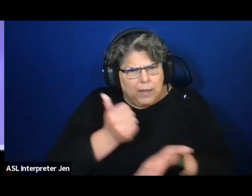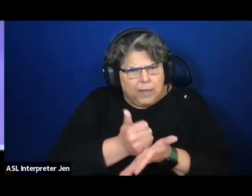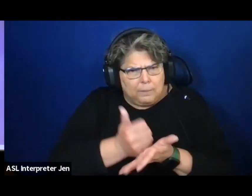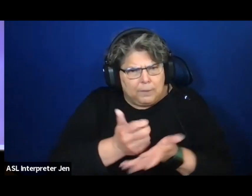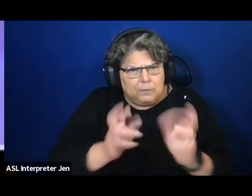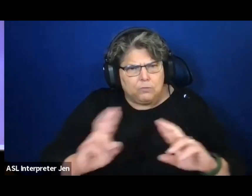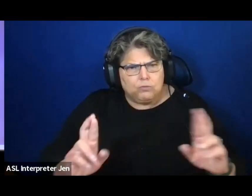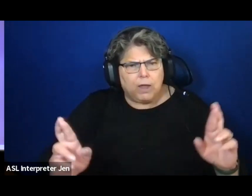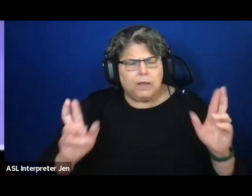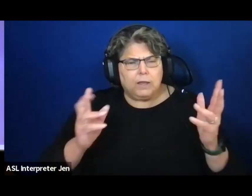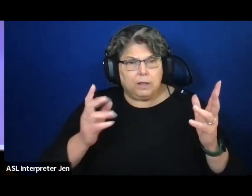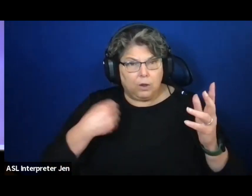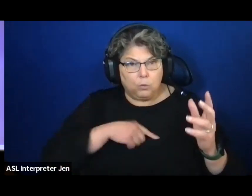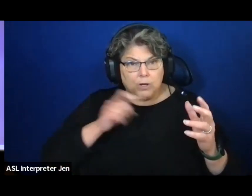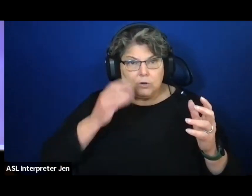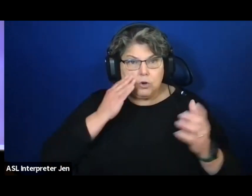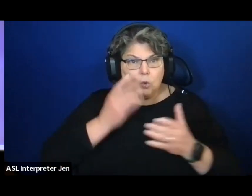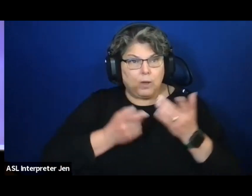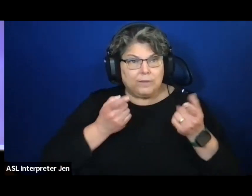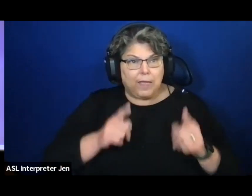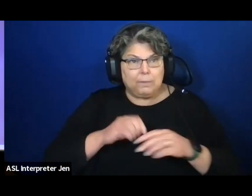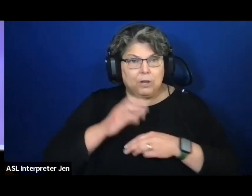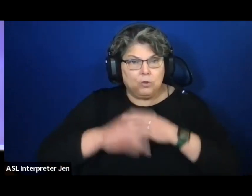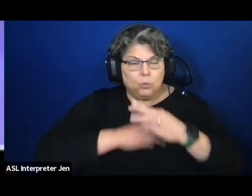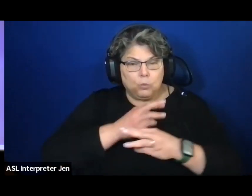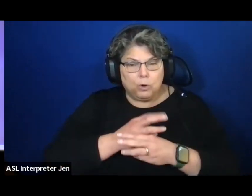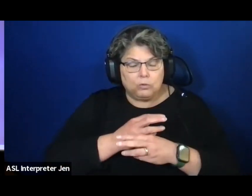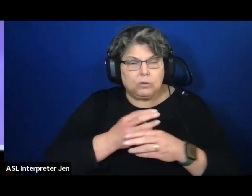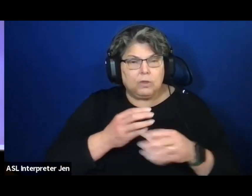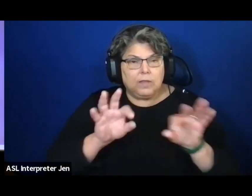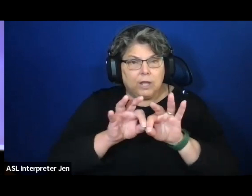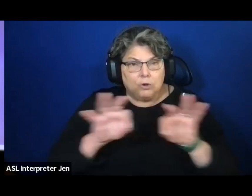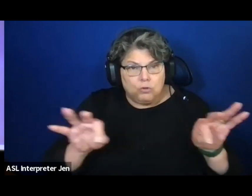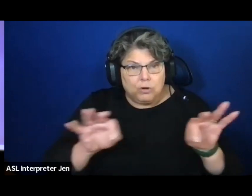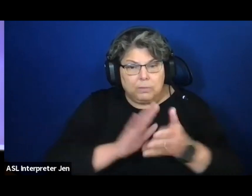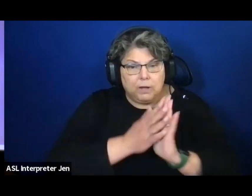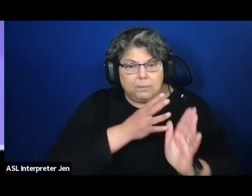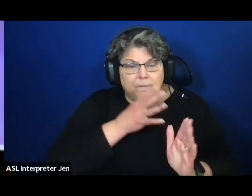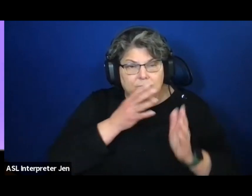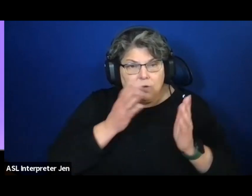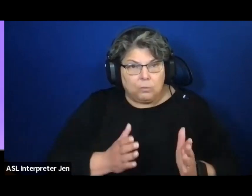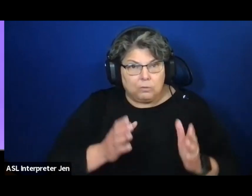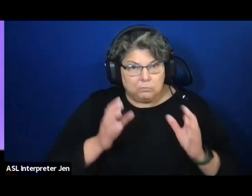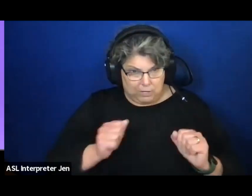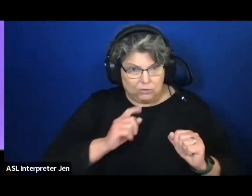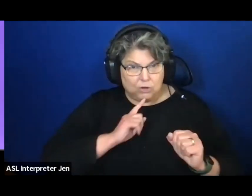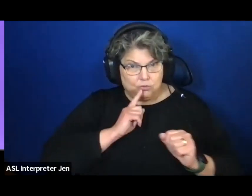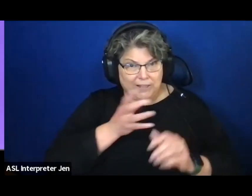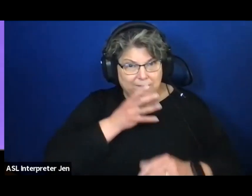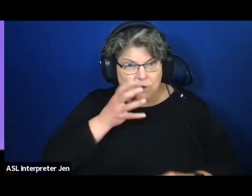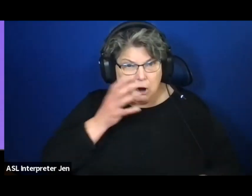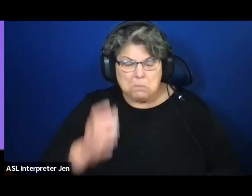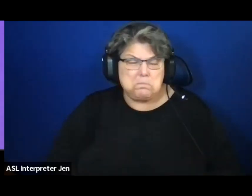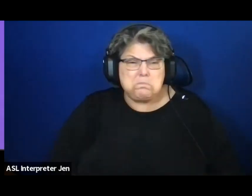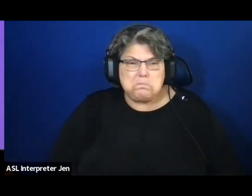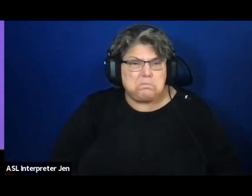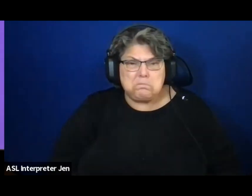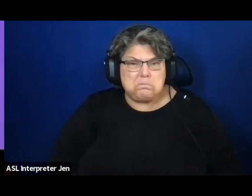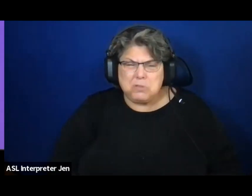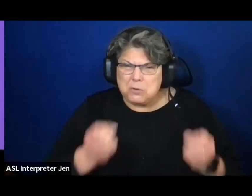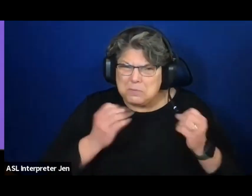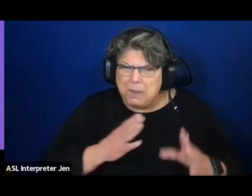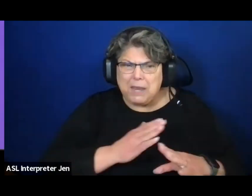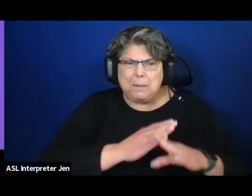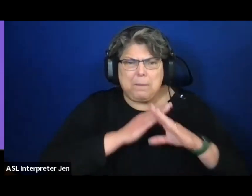we need to know that we know what's happening in the real world. They're getting a degree to go be a farmer. Can they really farm? I don't think so. There are a lot of barriers in their